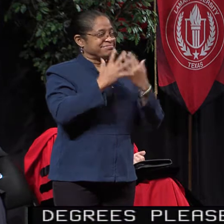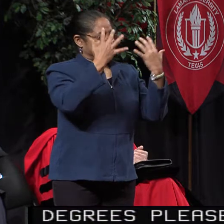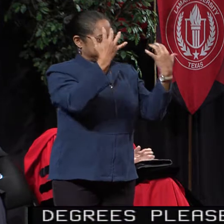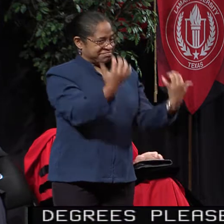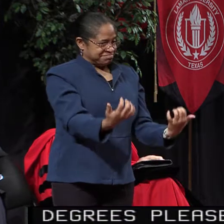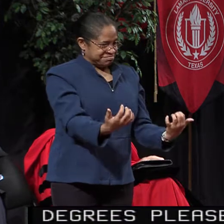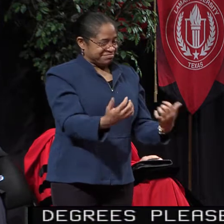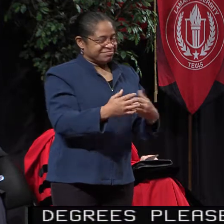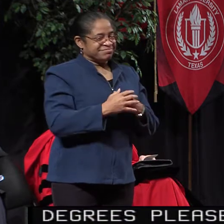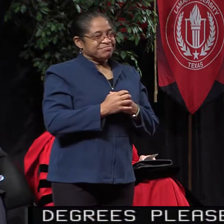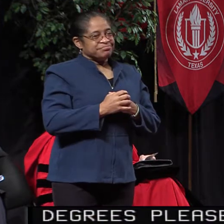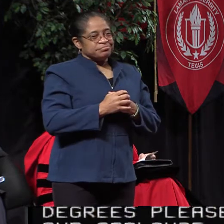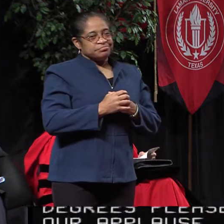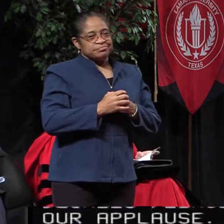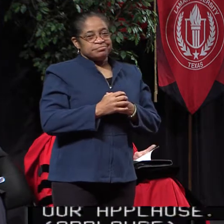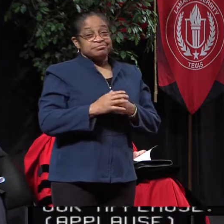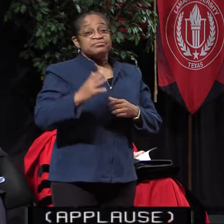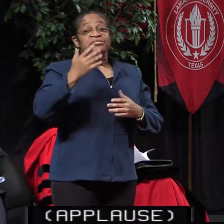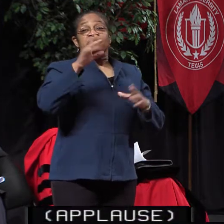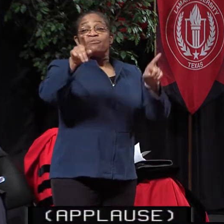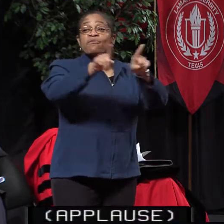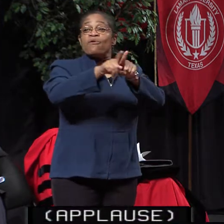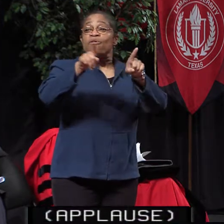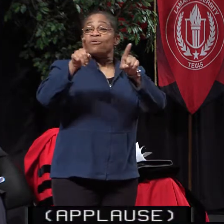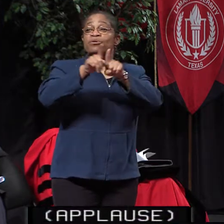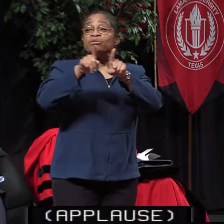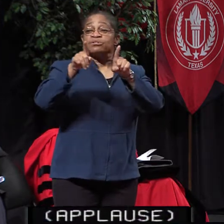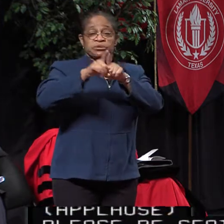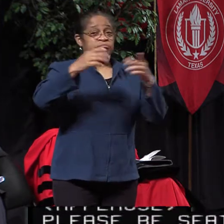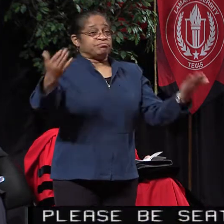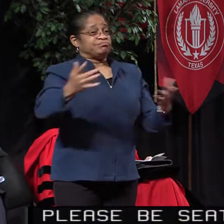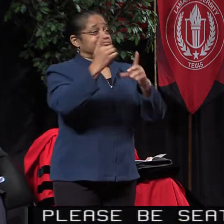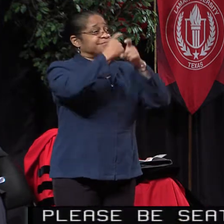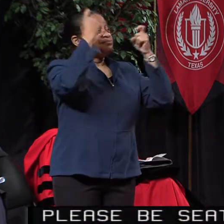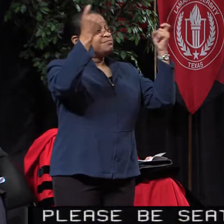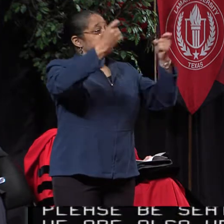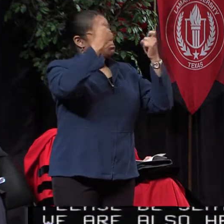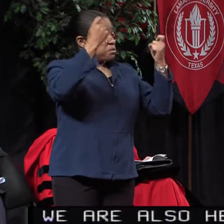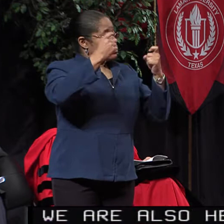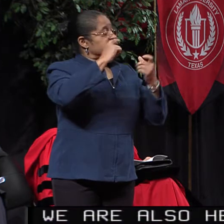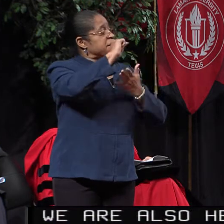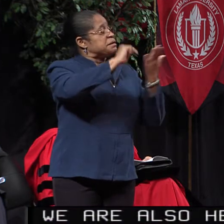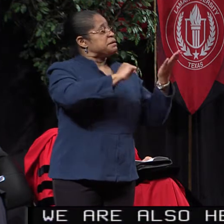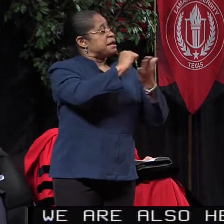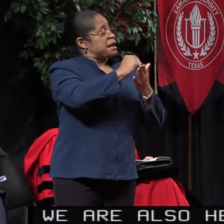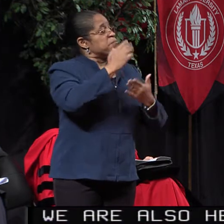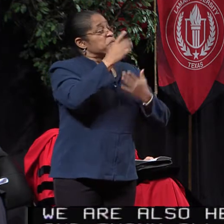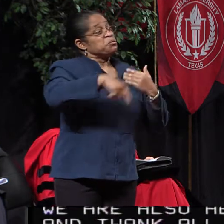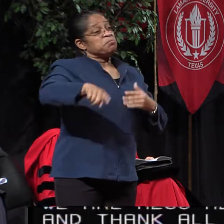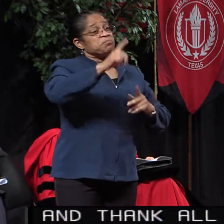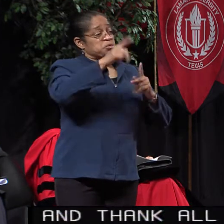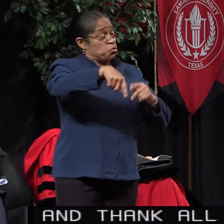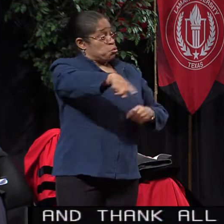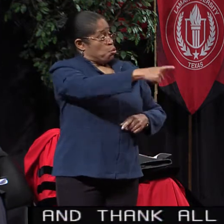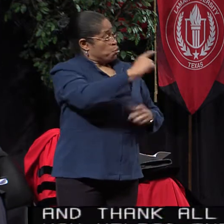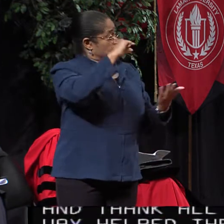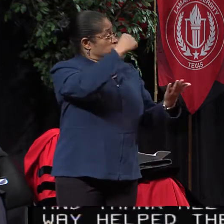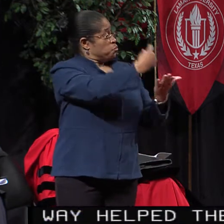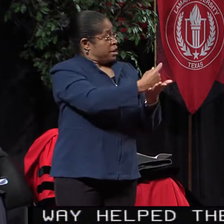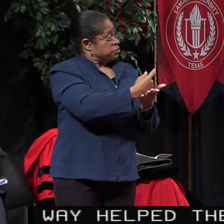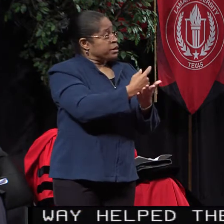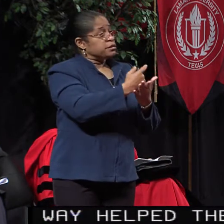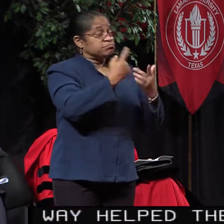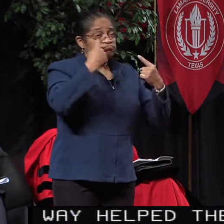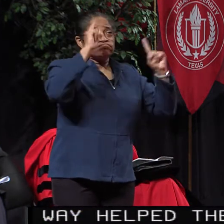Please be seated. We are also here to celebrate and thank all those who in some way helped these graduates achieve their